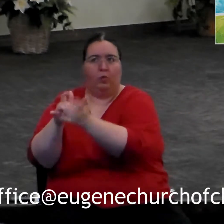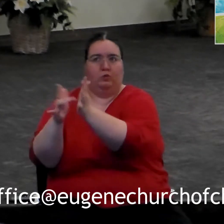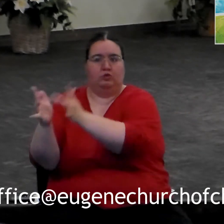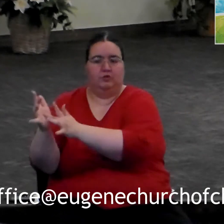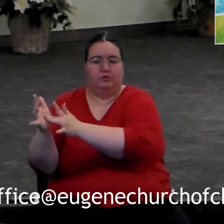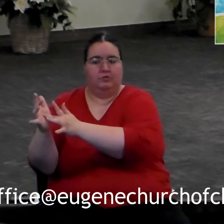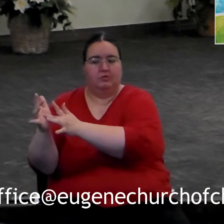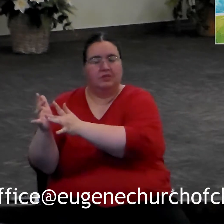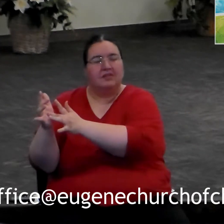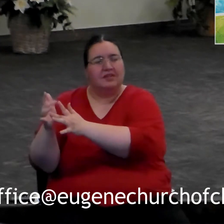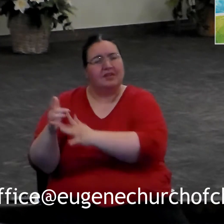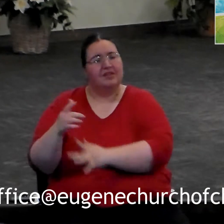And we've got to follow.